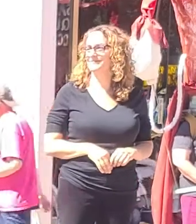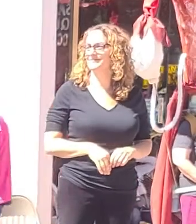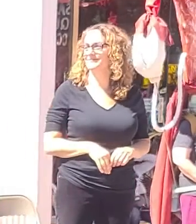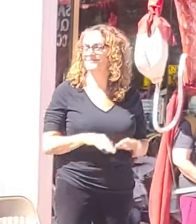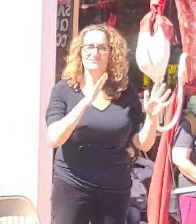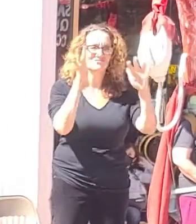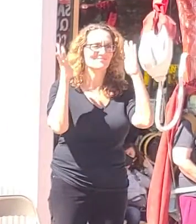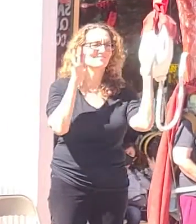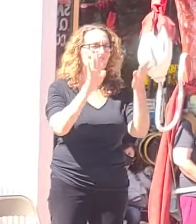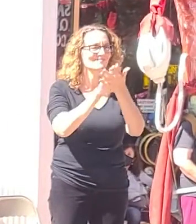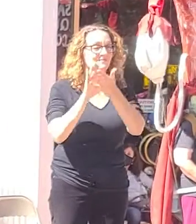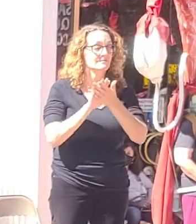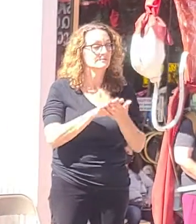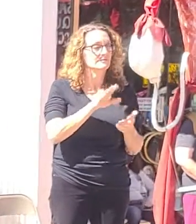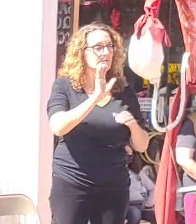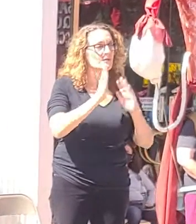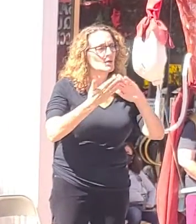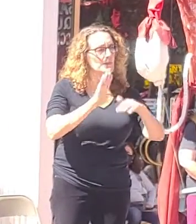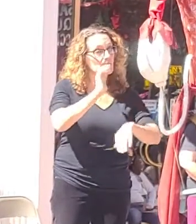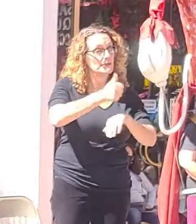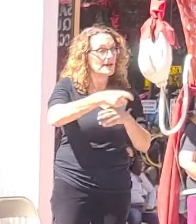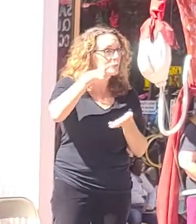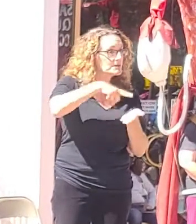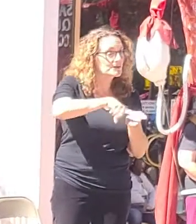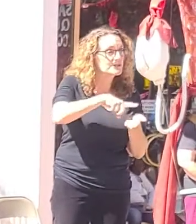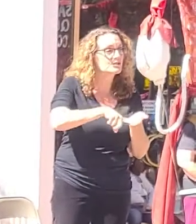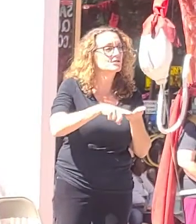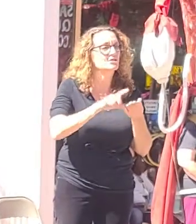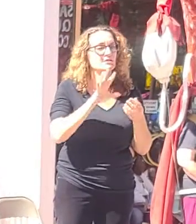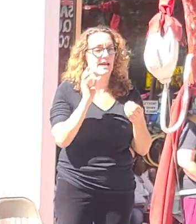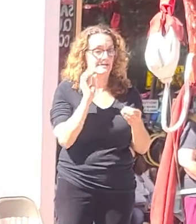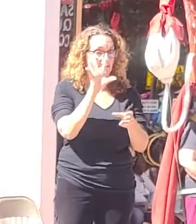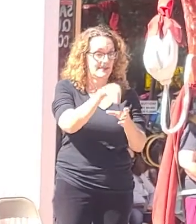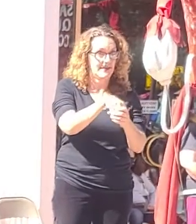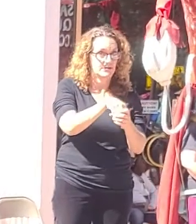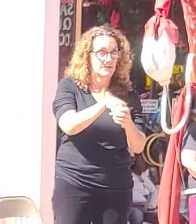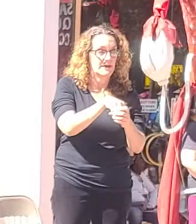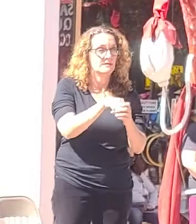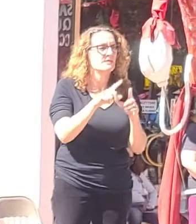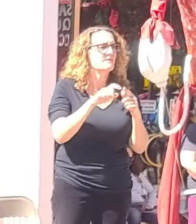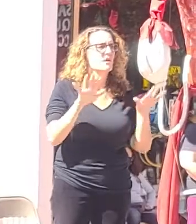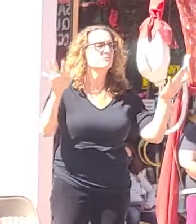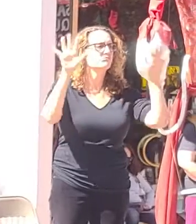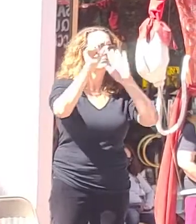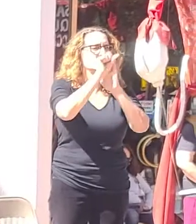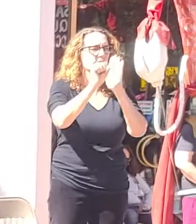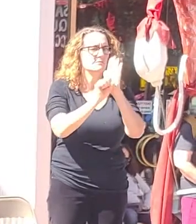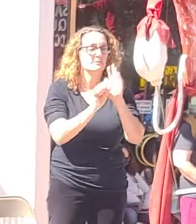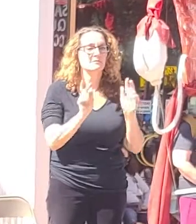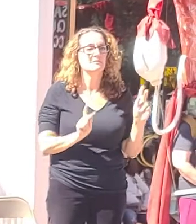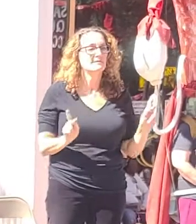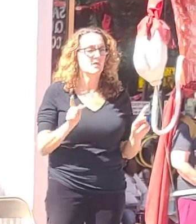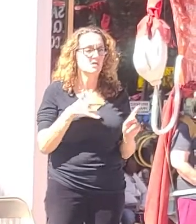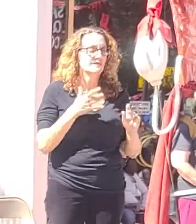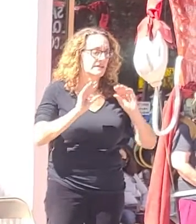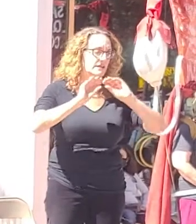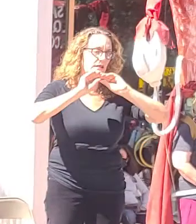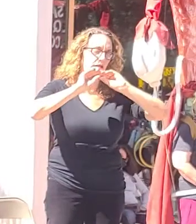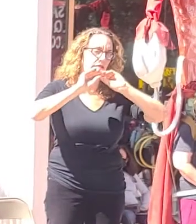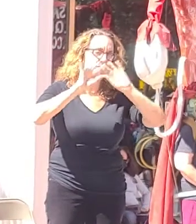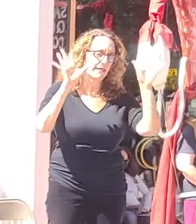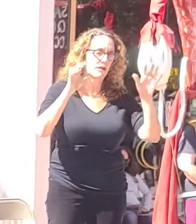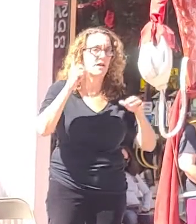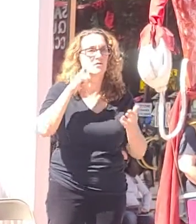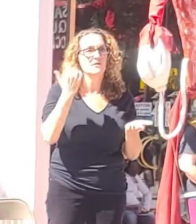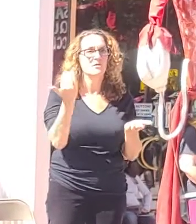In our community-based research and engagement that we do from around the state, folks are very clear, and we've heard over